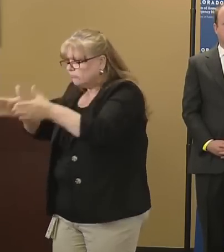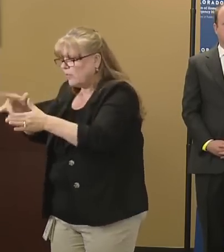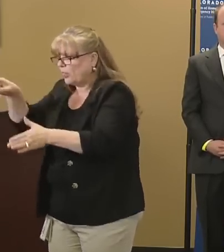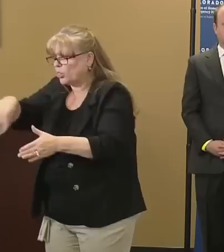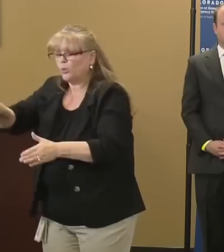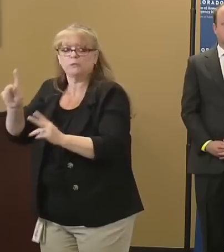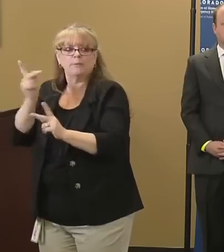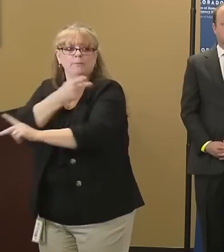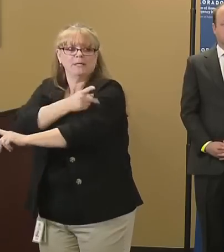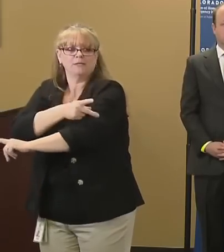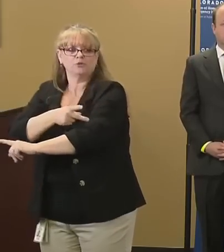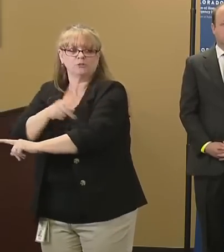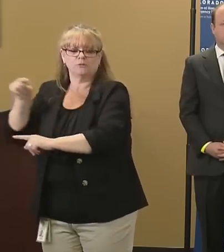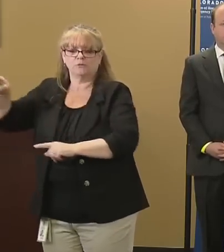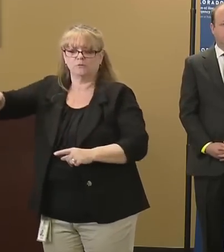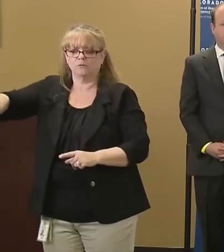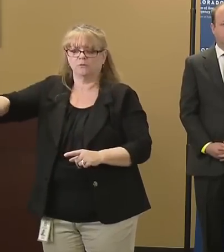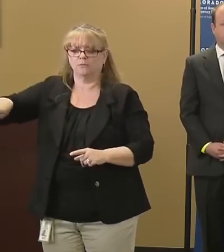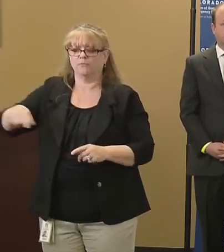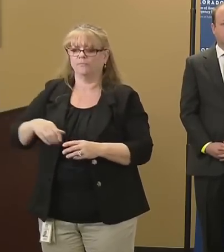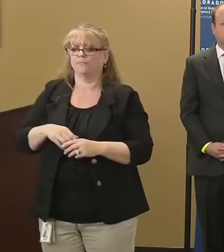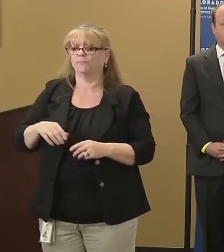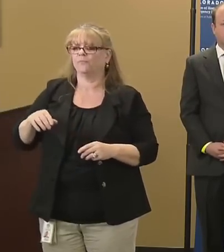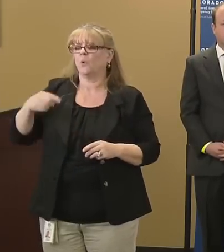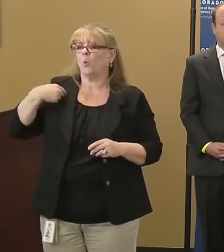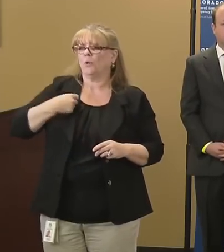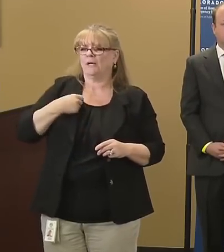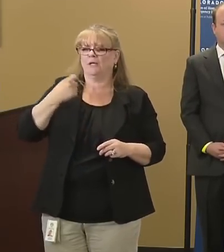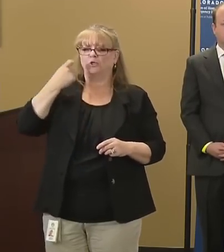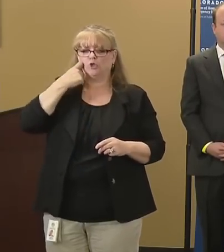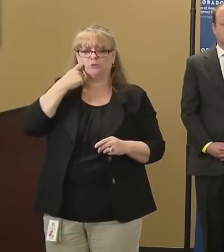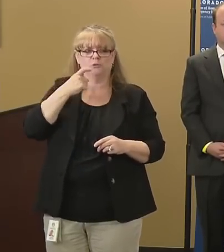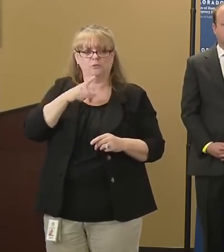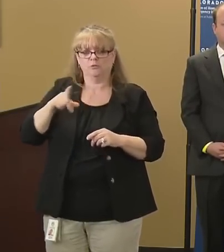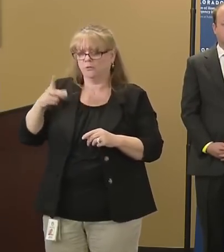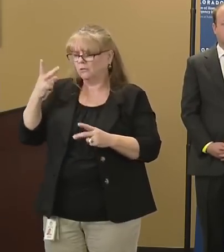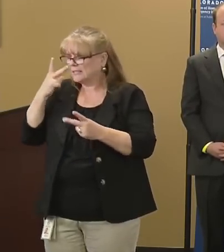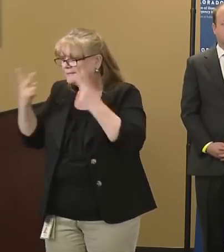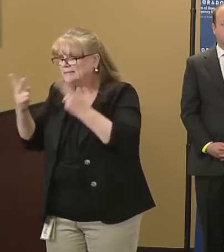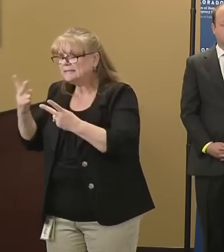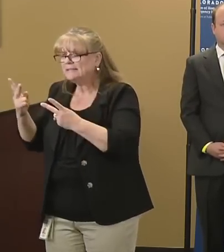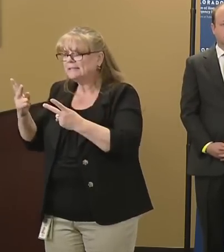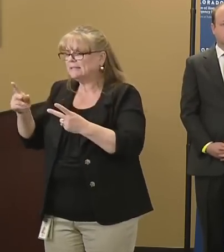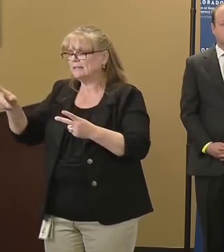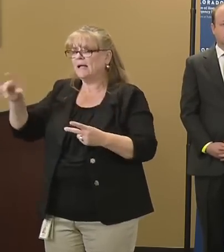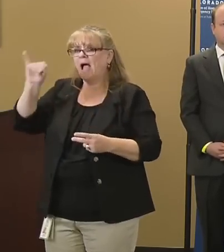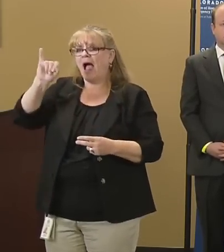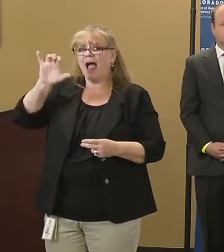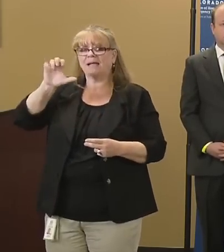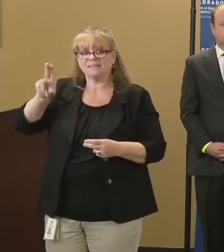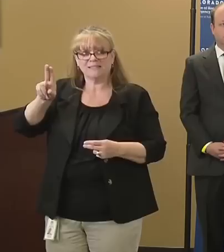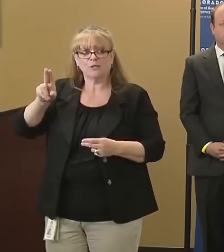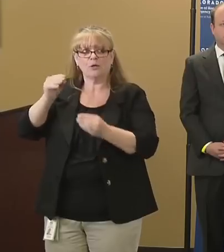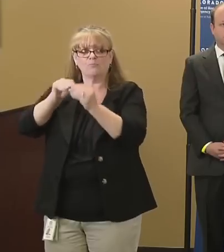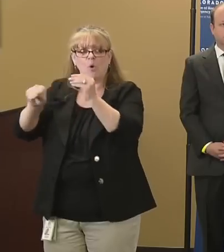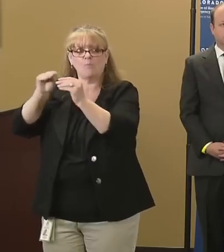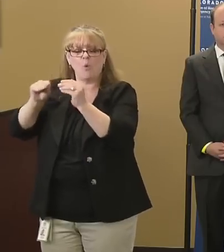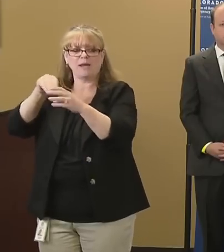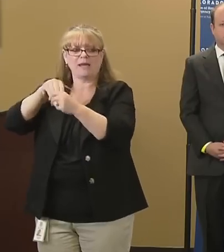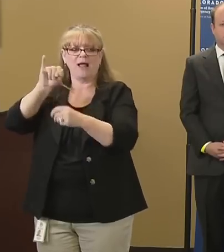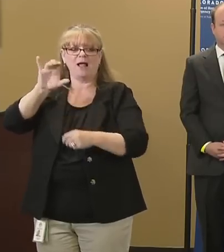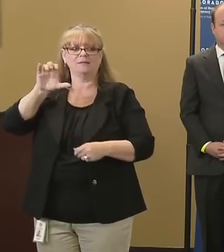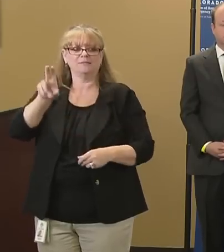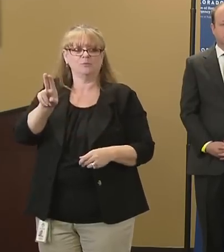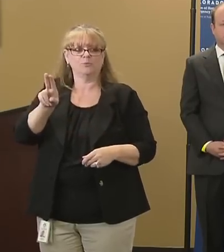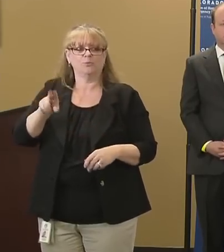just started, so we started to see the first admissions come into the intensive care unit last week or so. So those patients are going to,